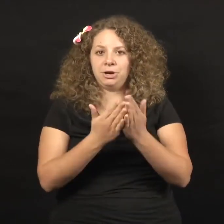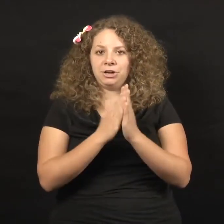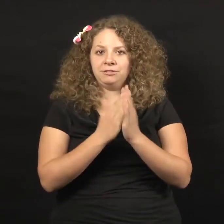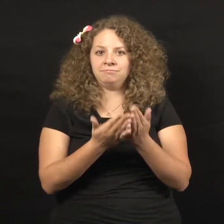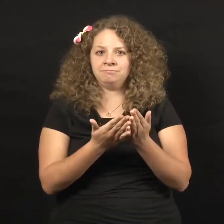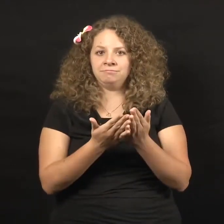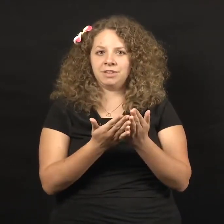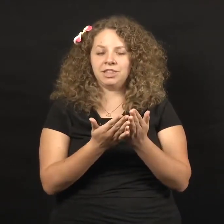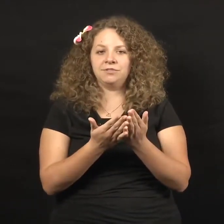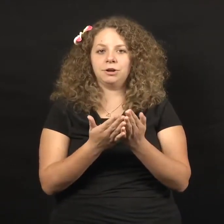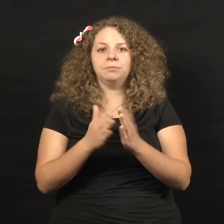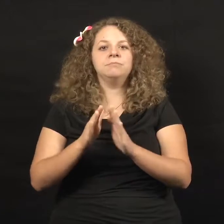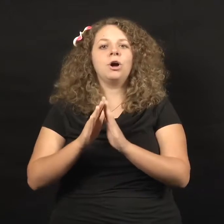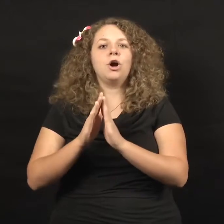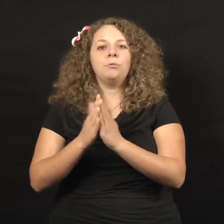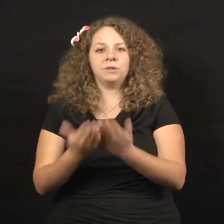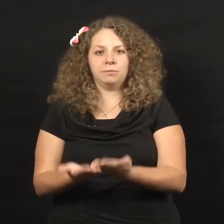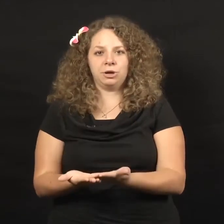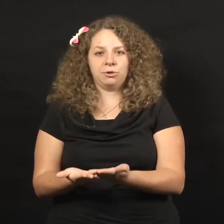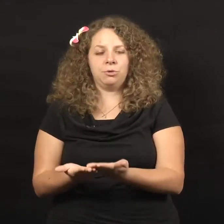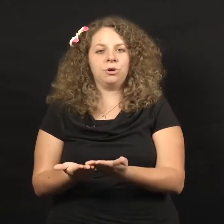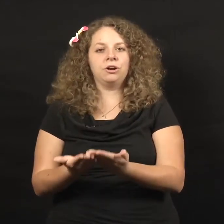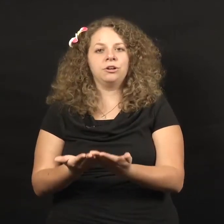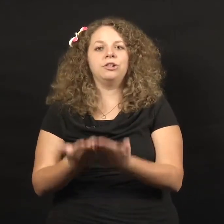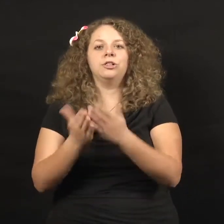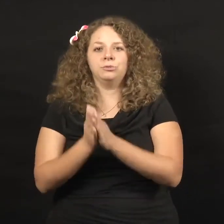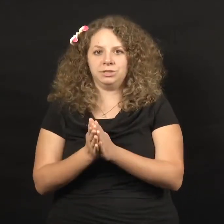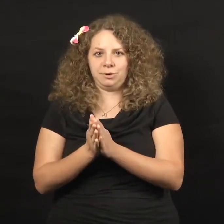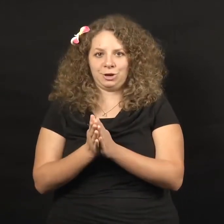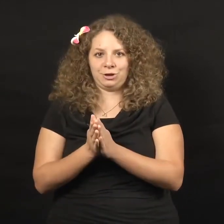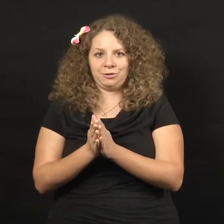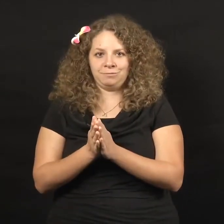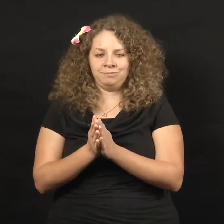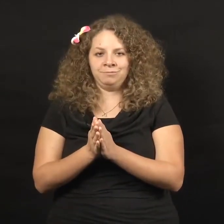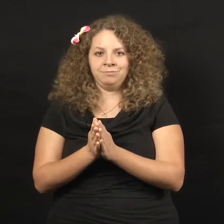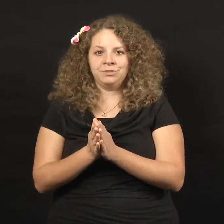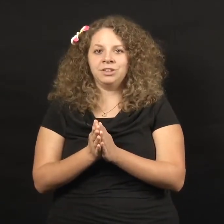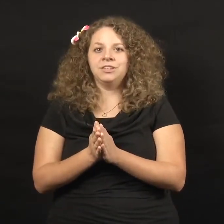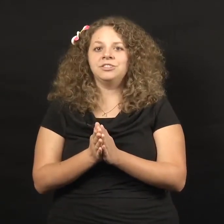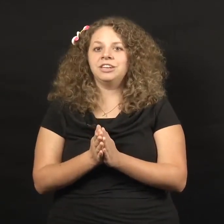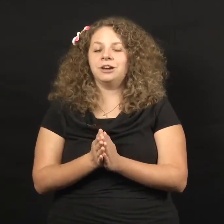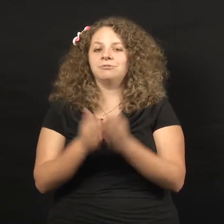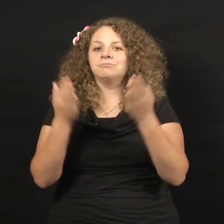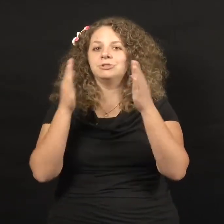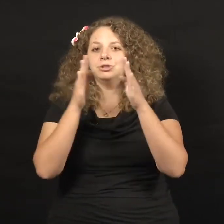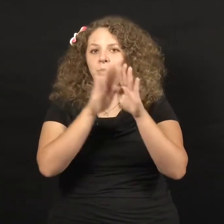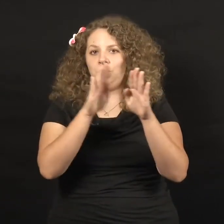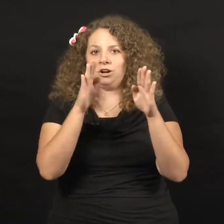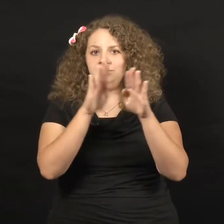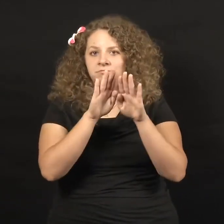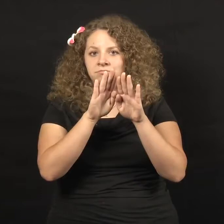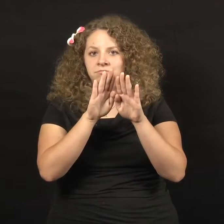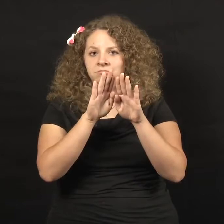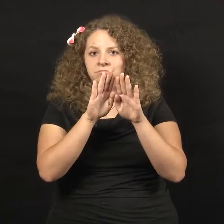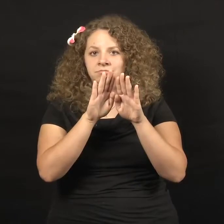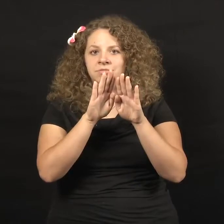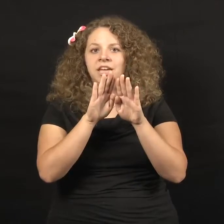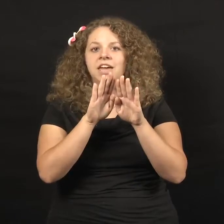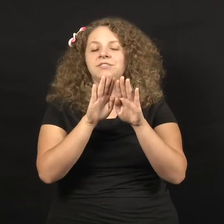book and the verb open the book or close the book. The noun door and the